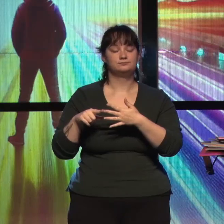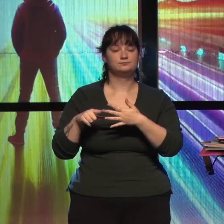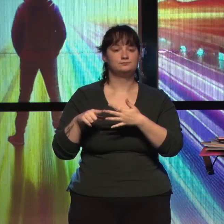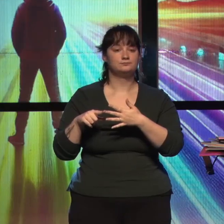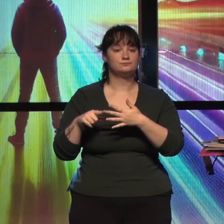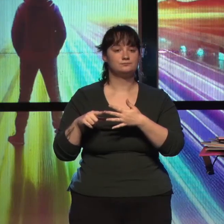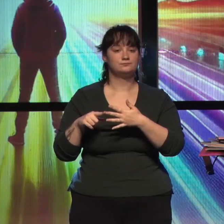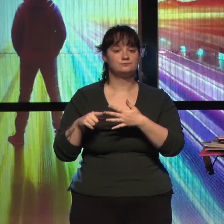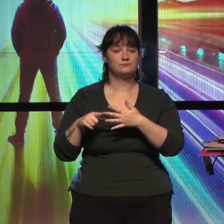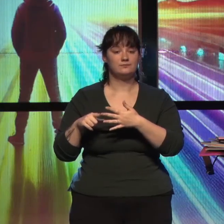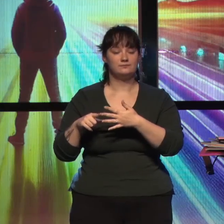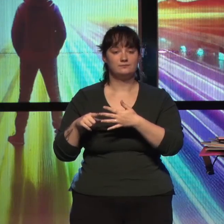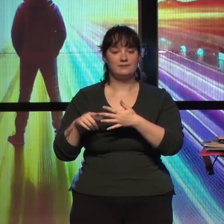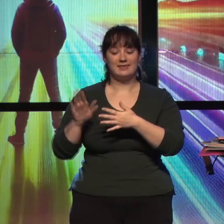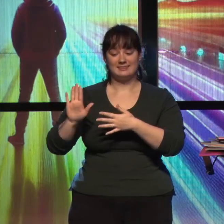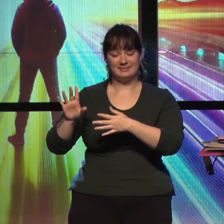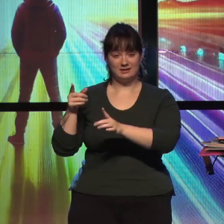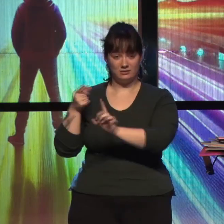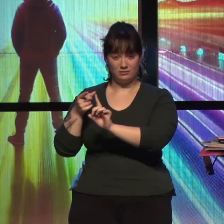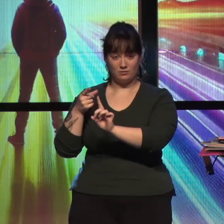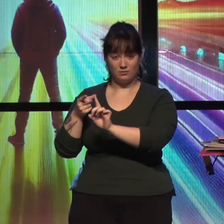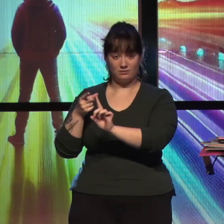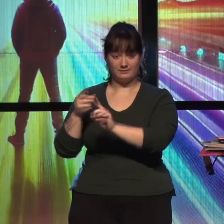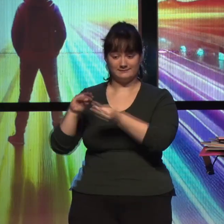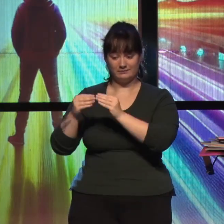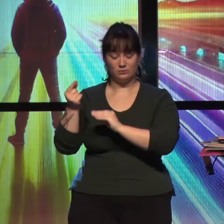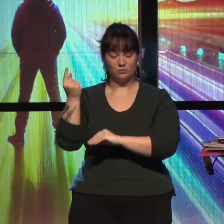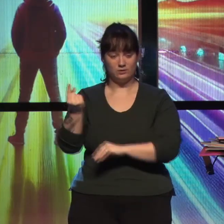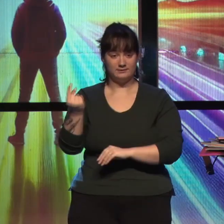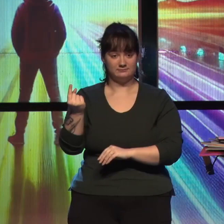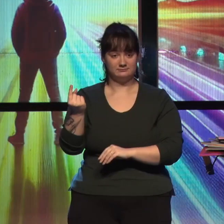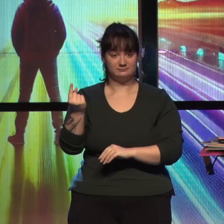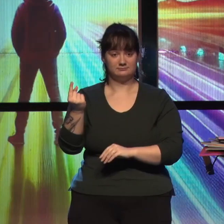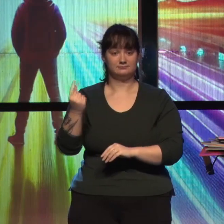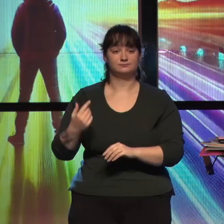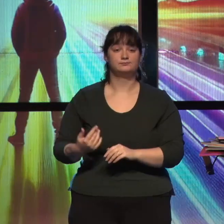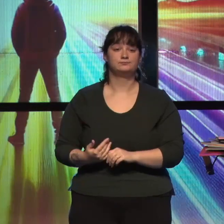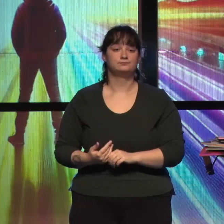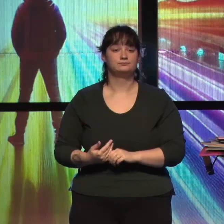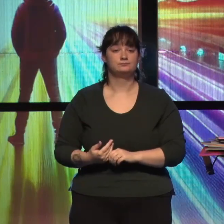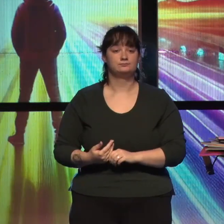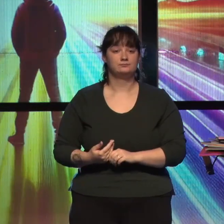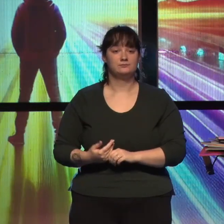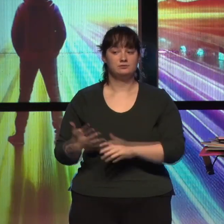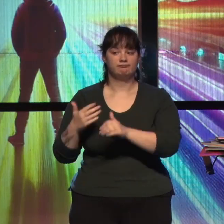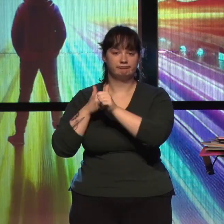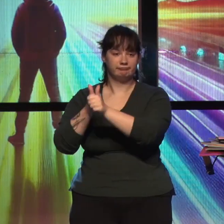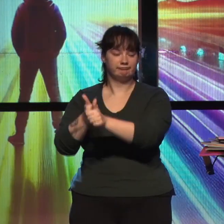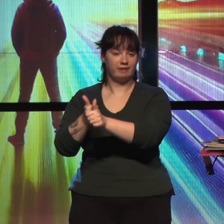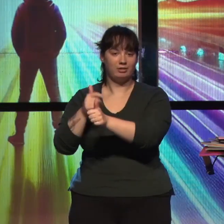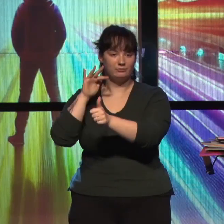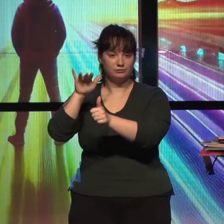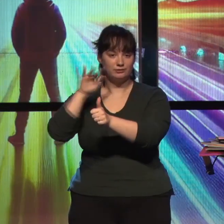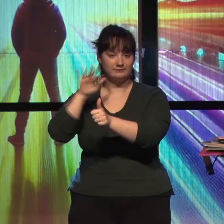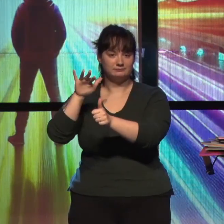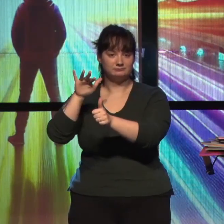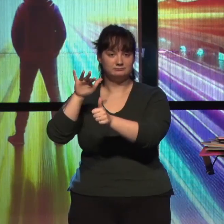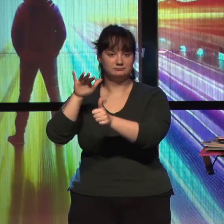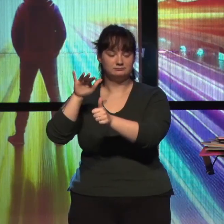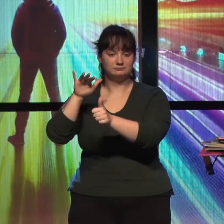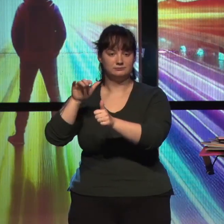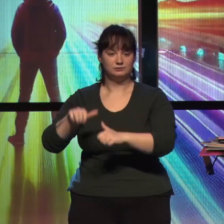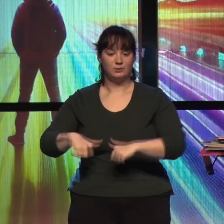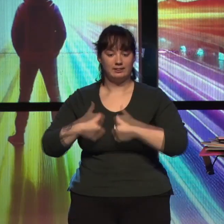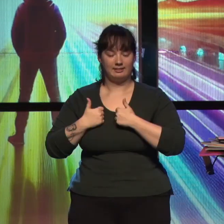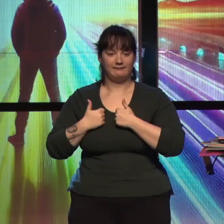the mission of wild thing one, the beast from the sea, is to embody the will of the dragon, right? To live that out. And